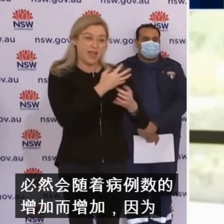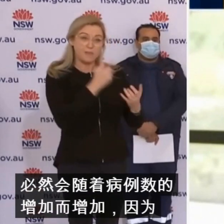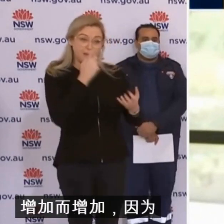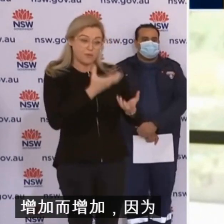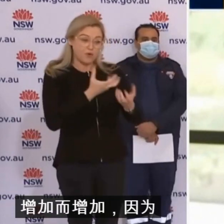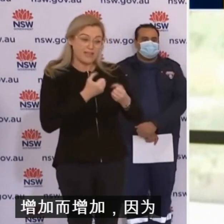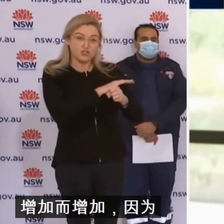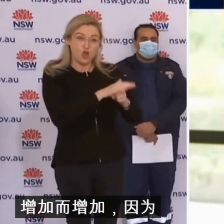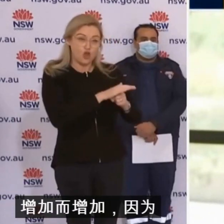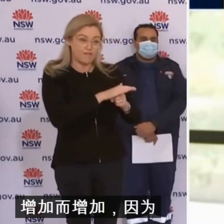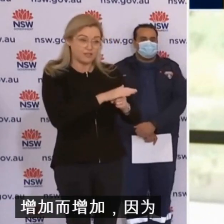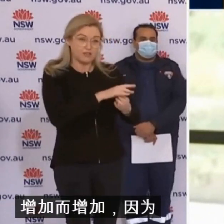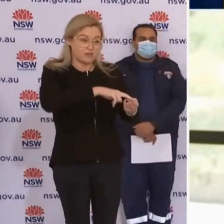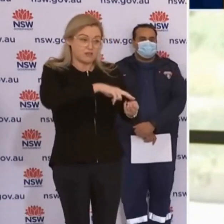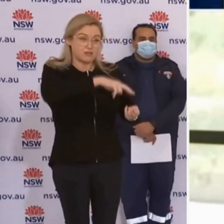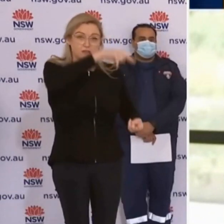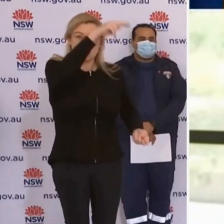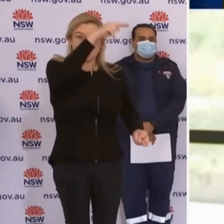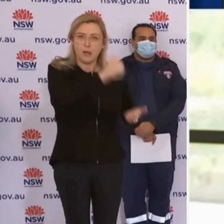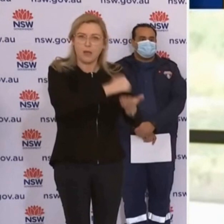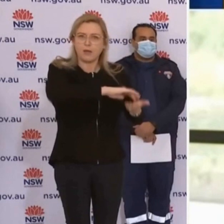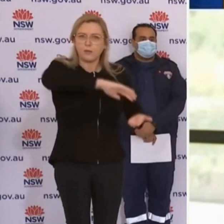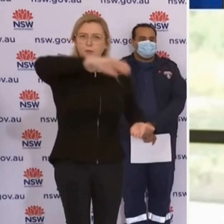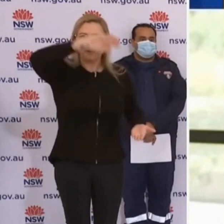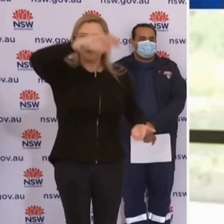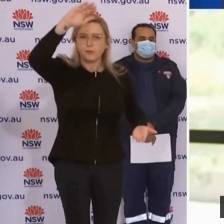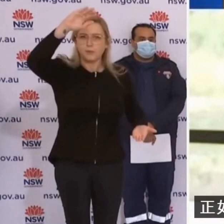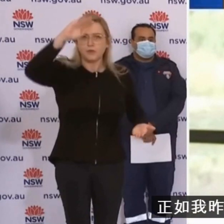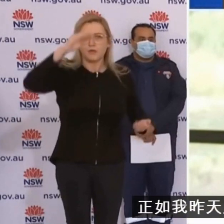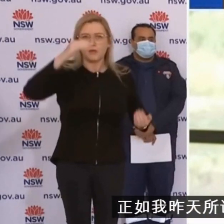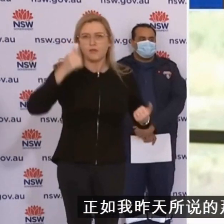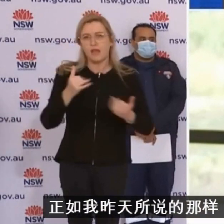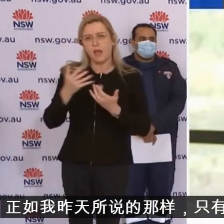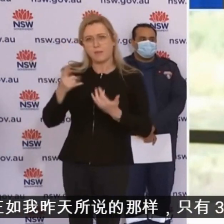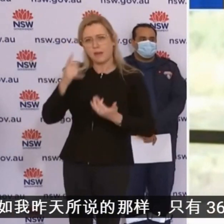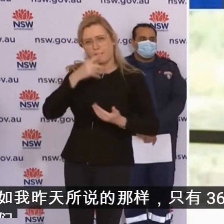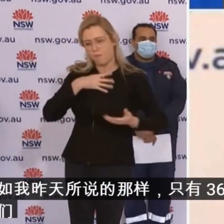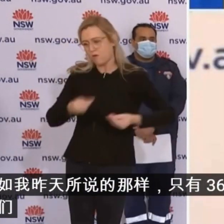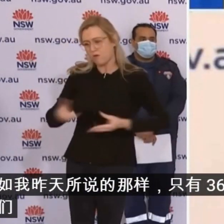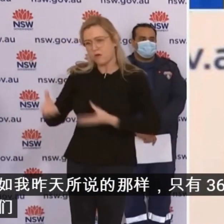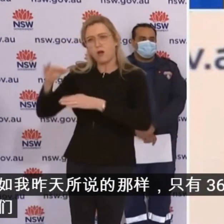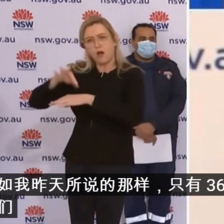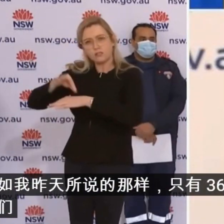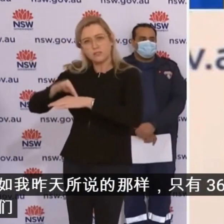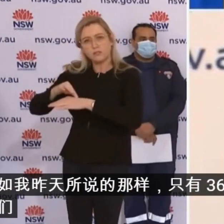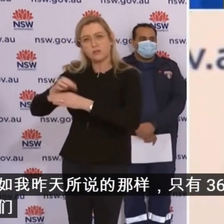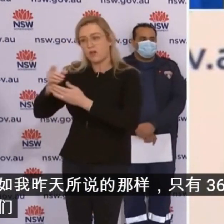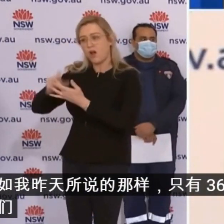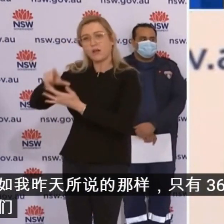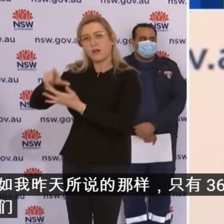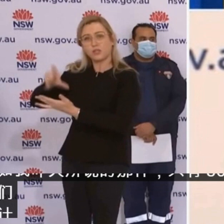only 36% of the population is double vaccinated. Well, as I said yesterday and I've said previously, we